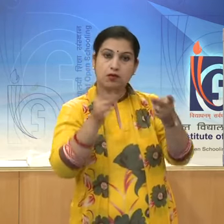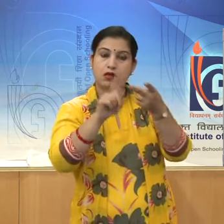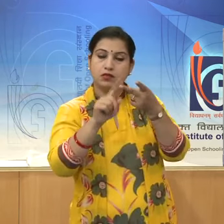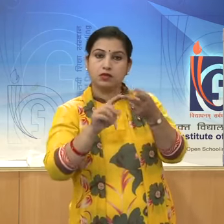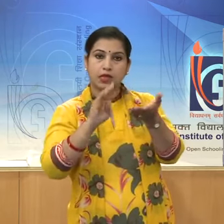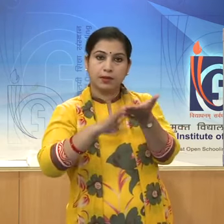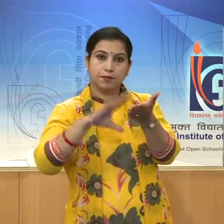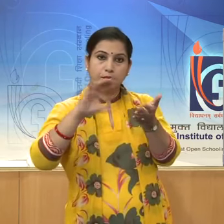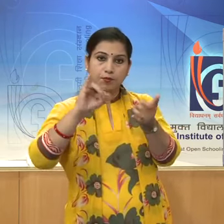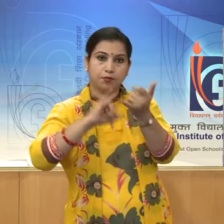Moses,